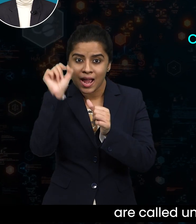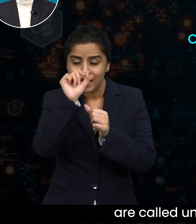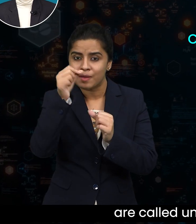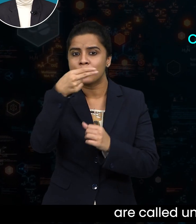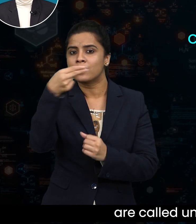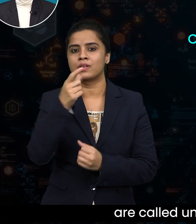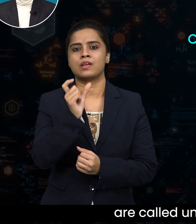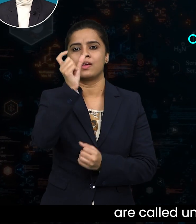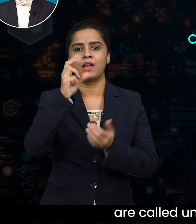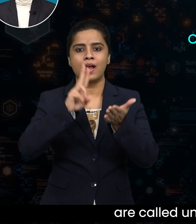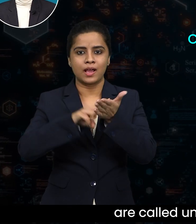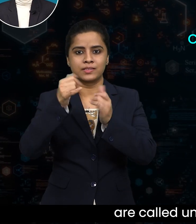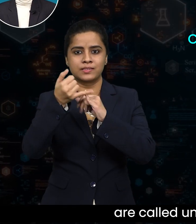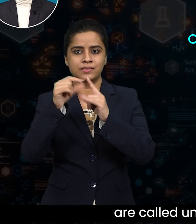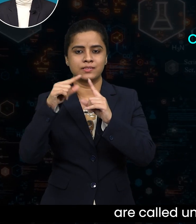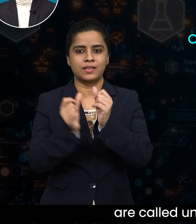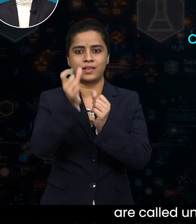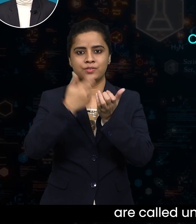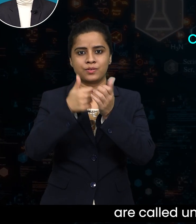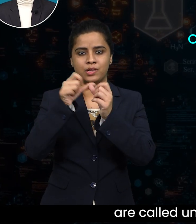unsaturated hydrocarbons.